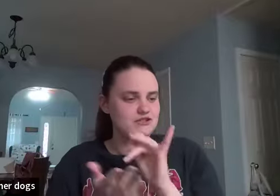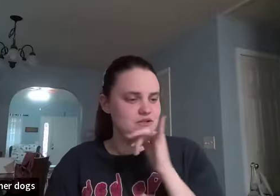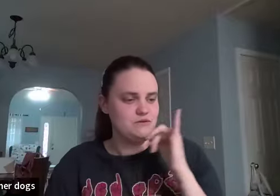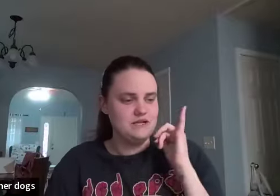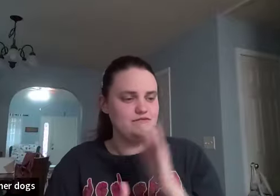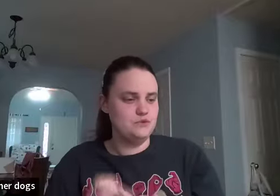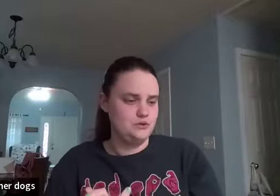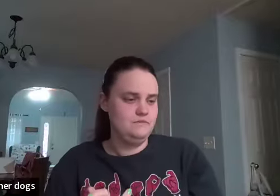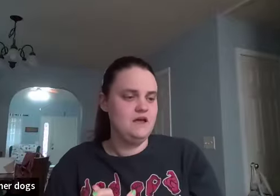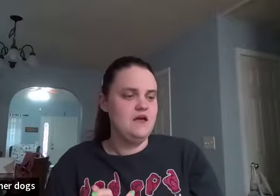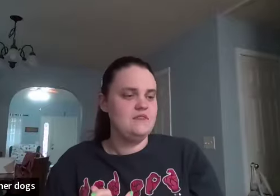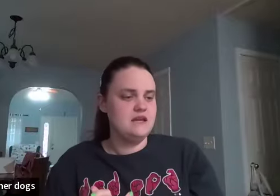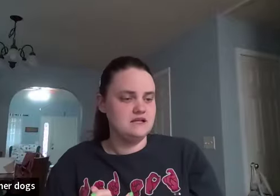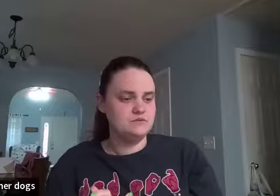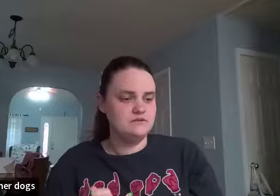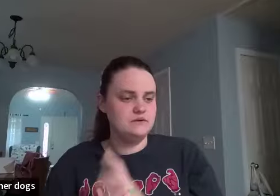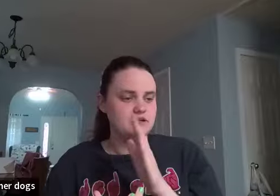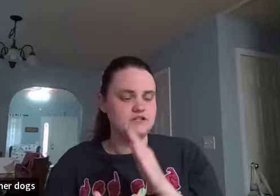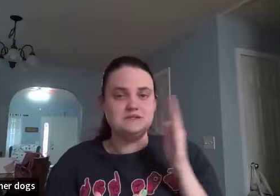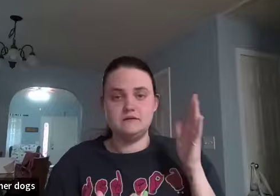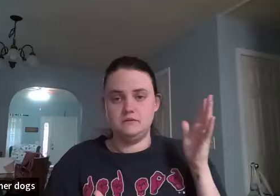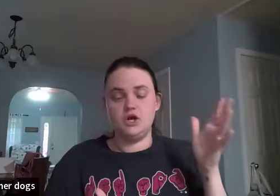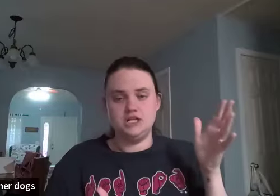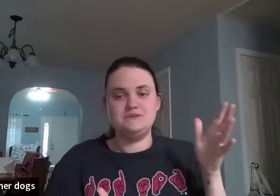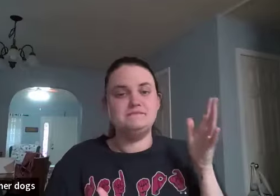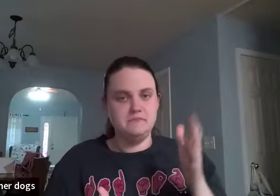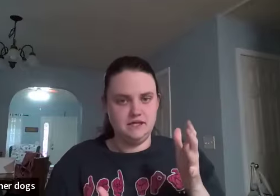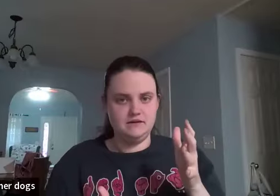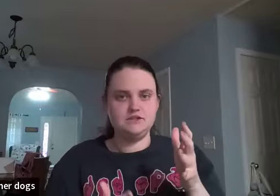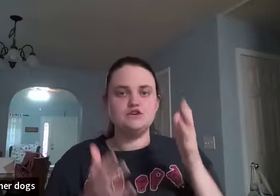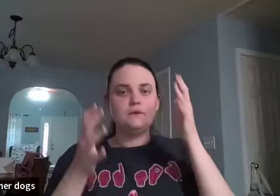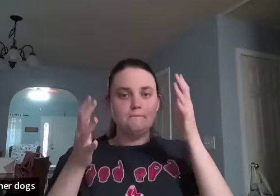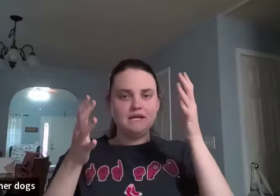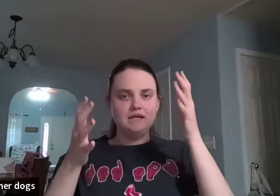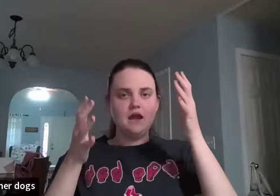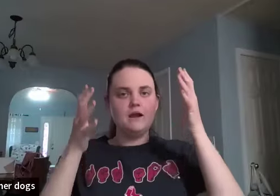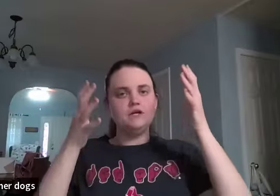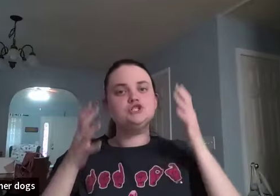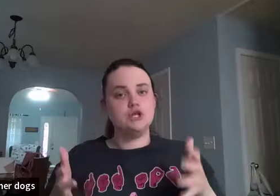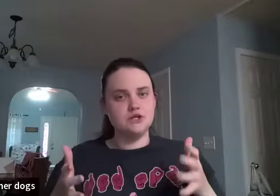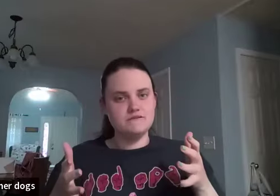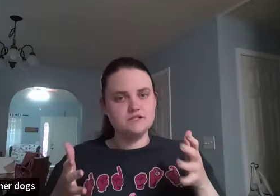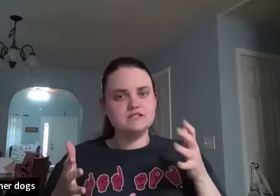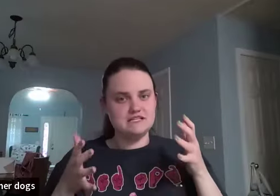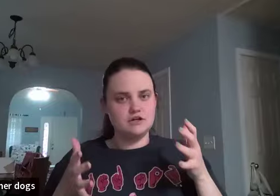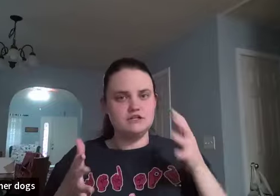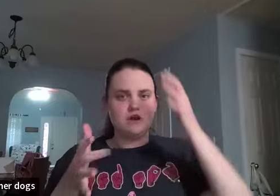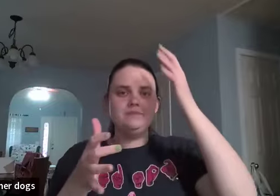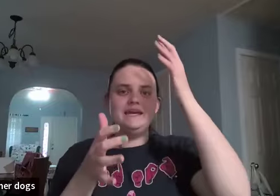our two different ways of rude. The next one we were going to do is are going to do is mean. So for mean, I'm going to show you at first because it is hard to describe.